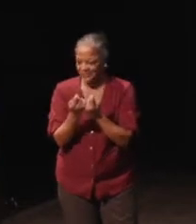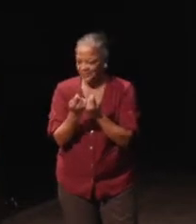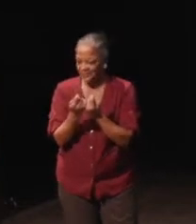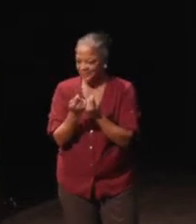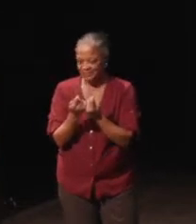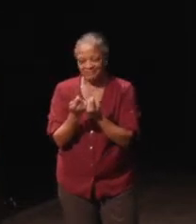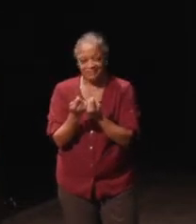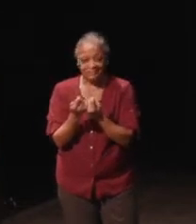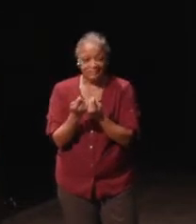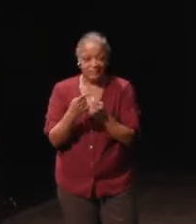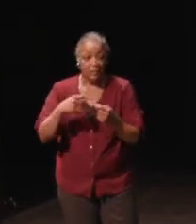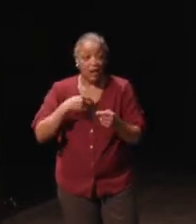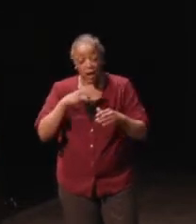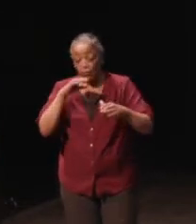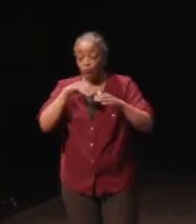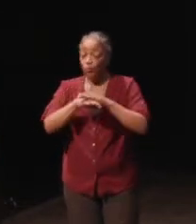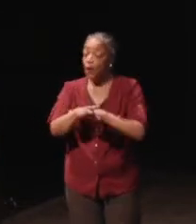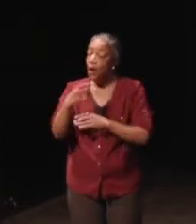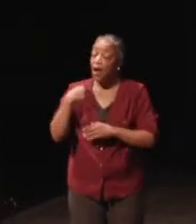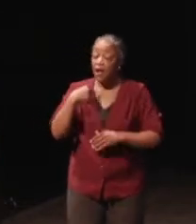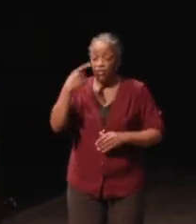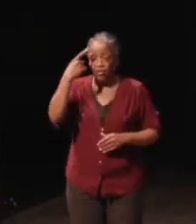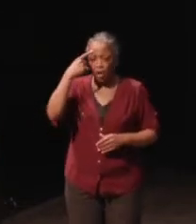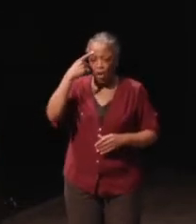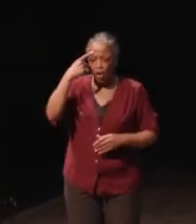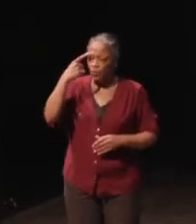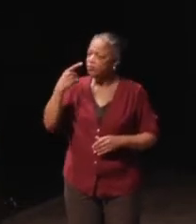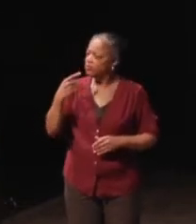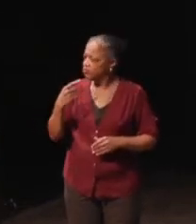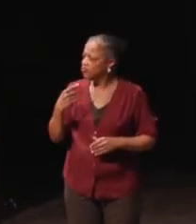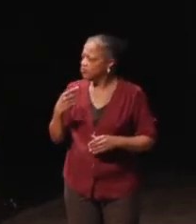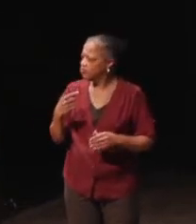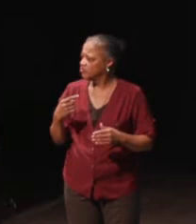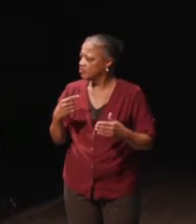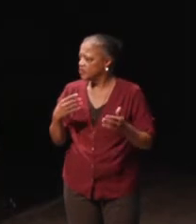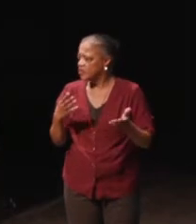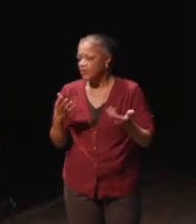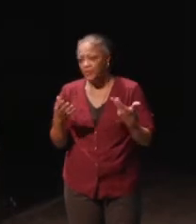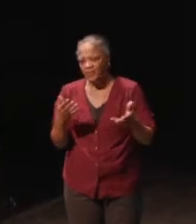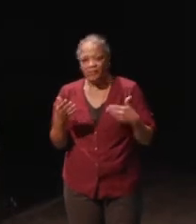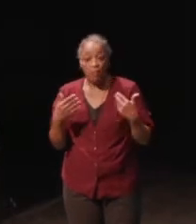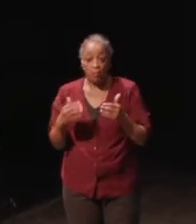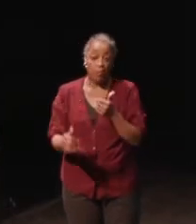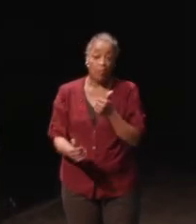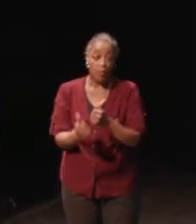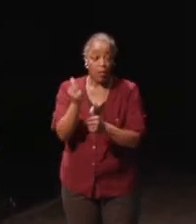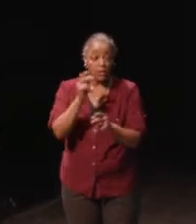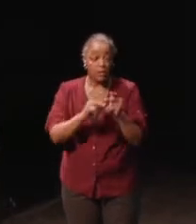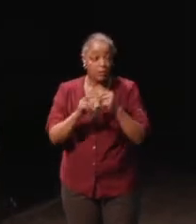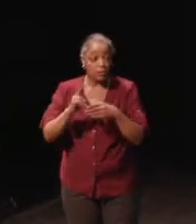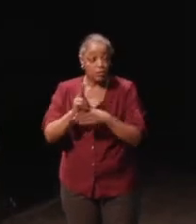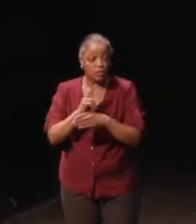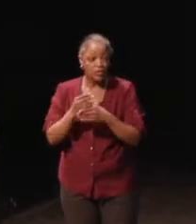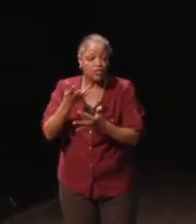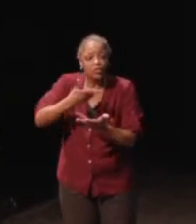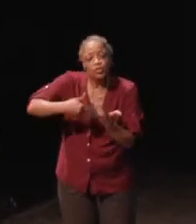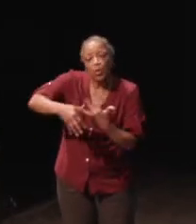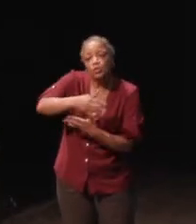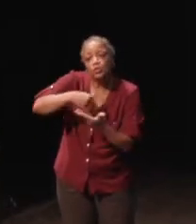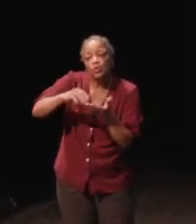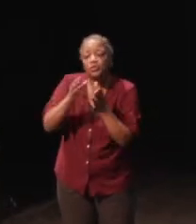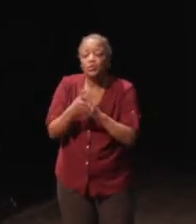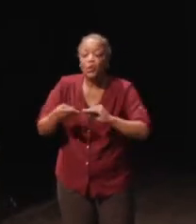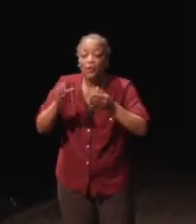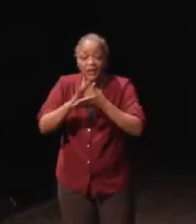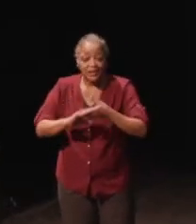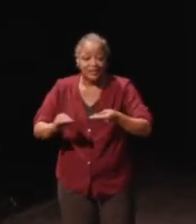And so I went in thinking that we would have mostly kind of social stories,